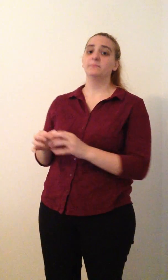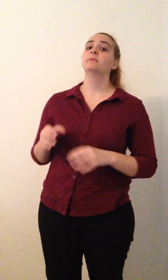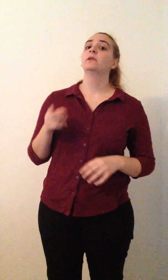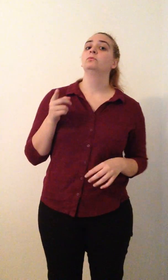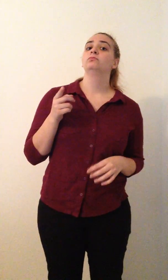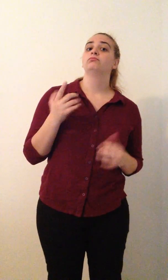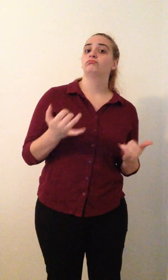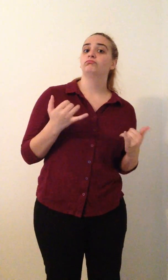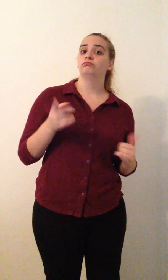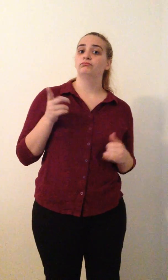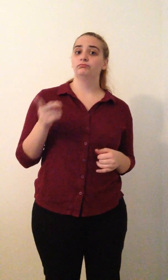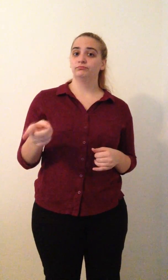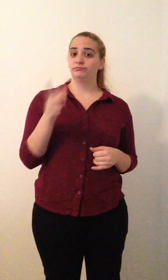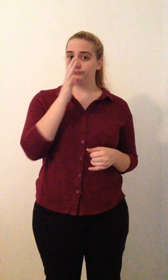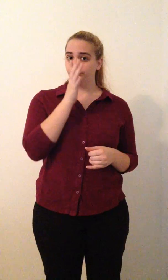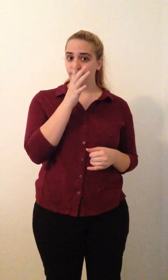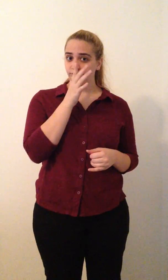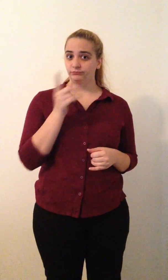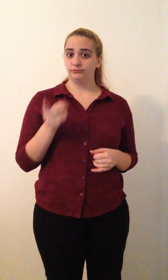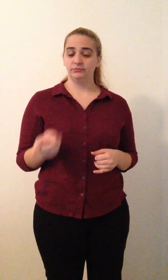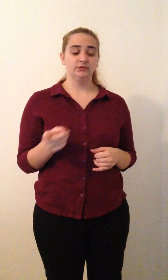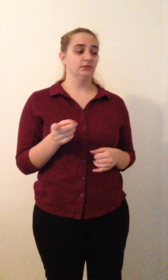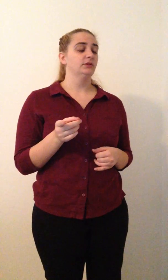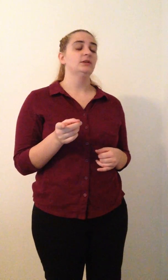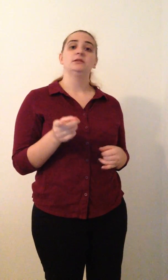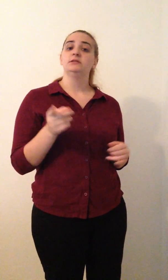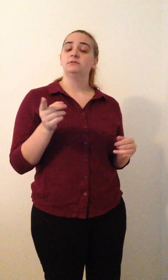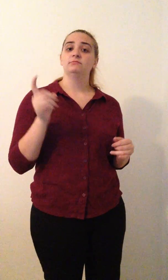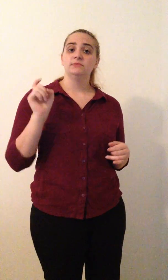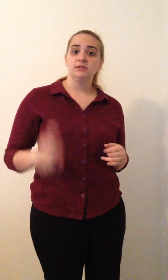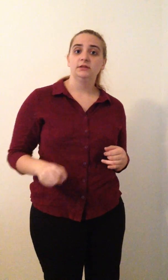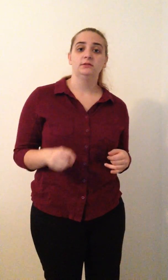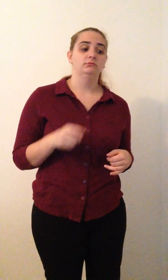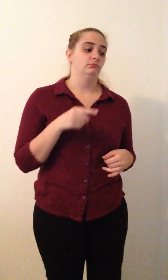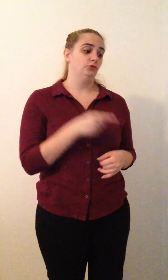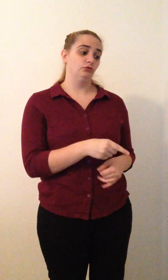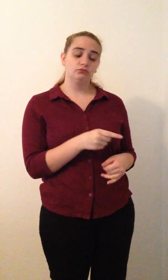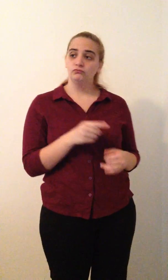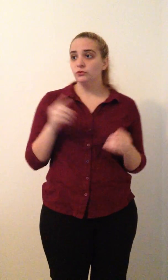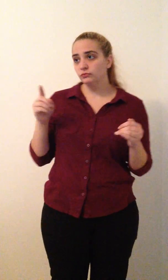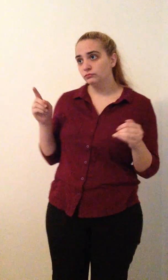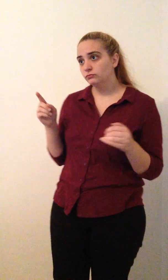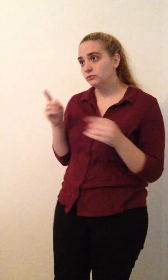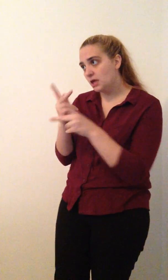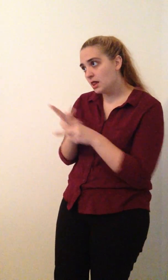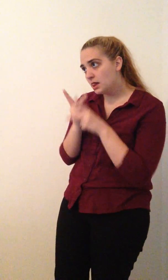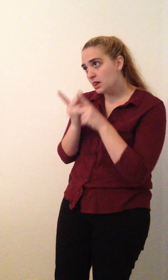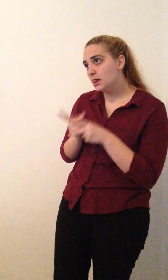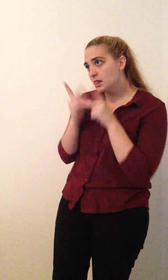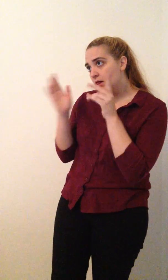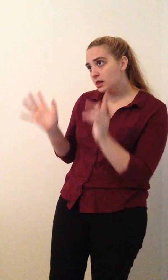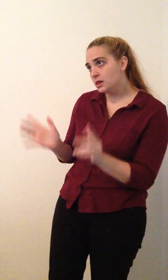child, their partner, instead of being the parent and taking care of you. So now you're taking care of them.